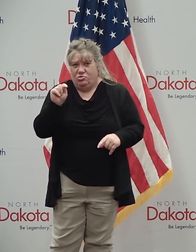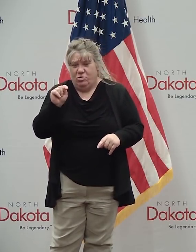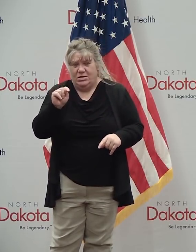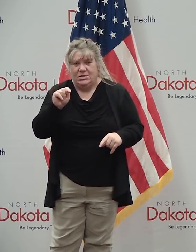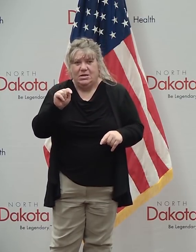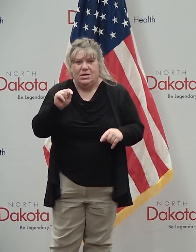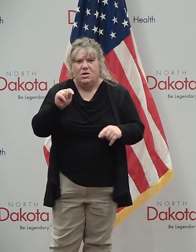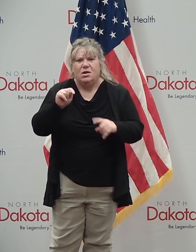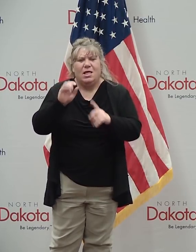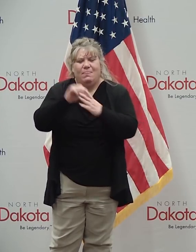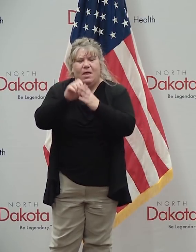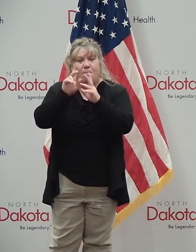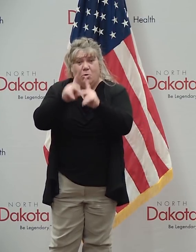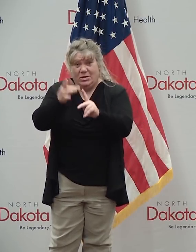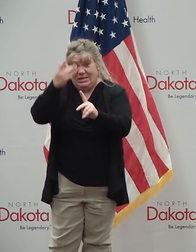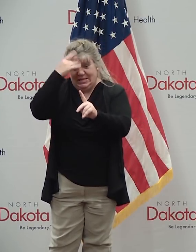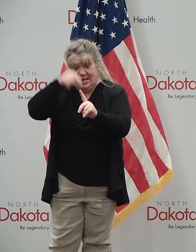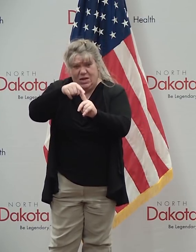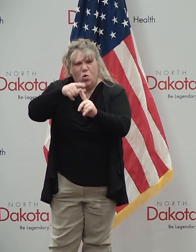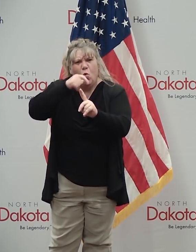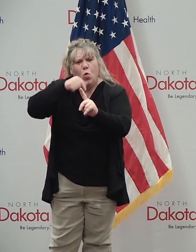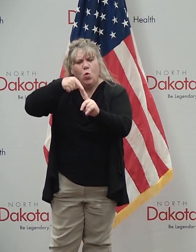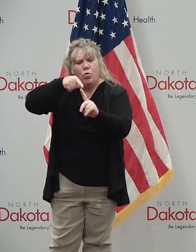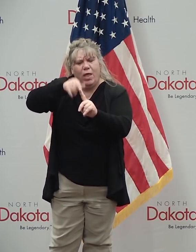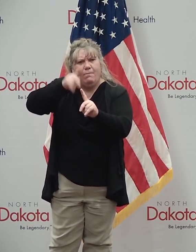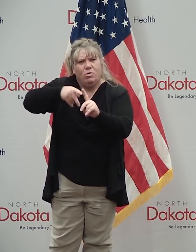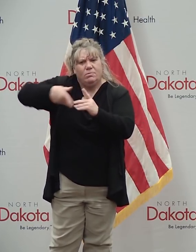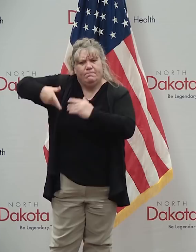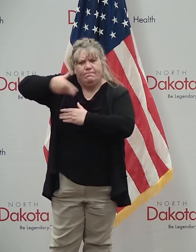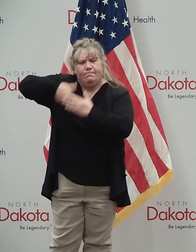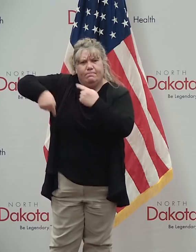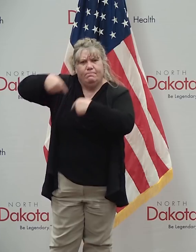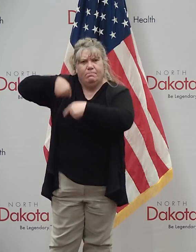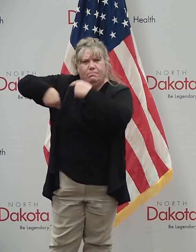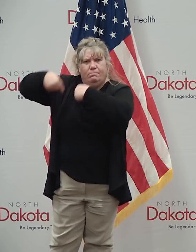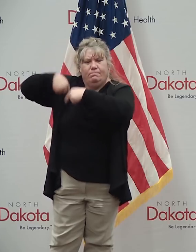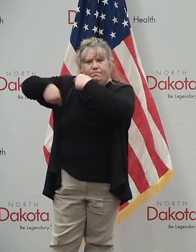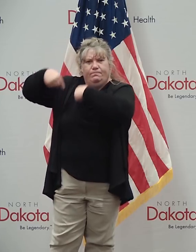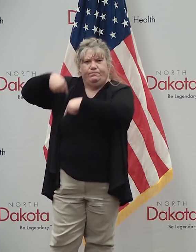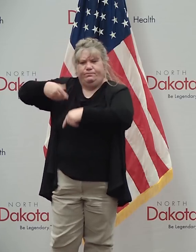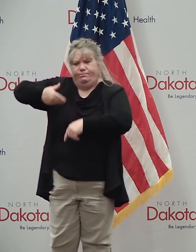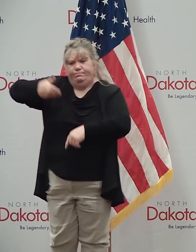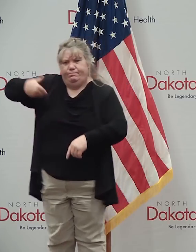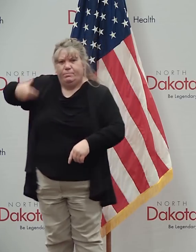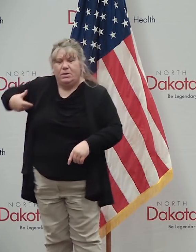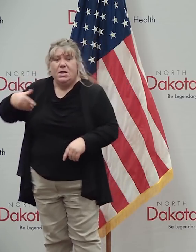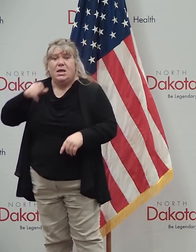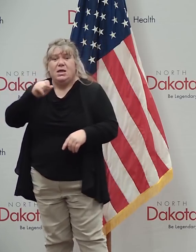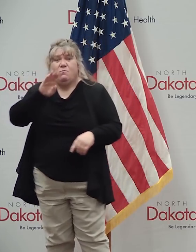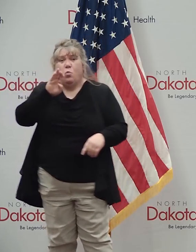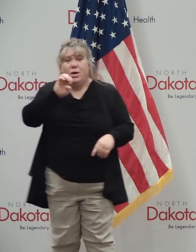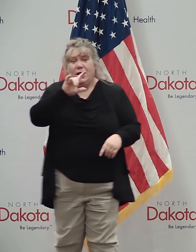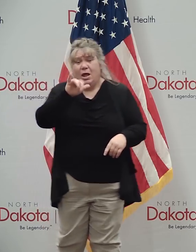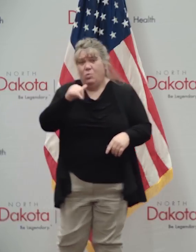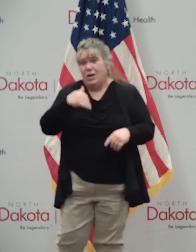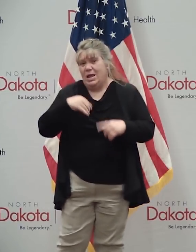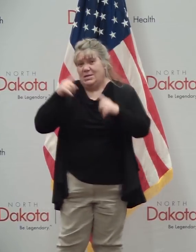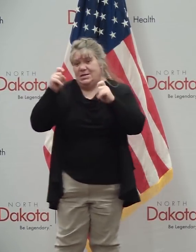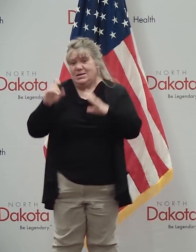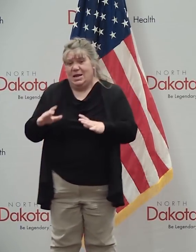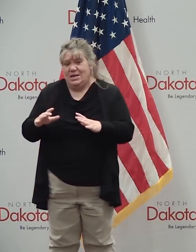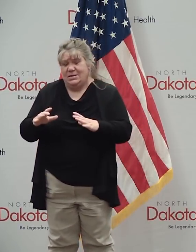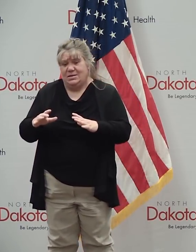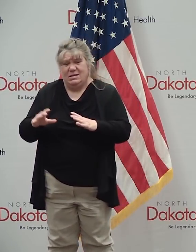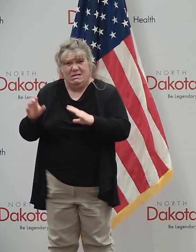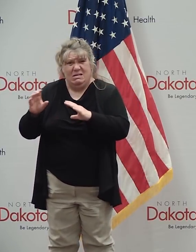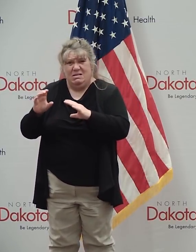Because if we've got, again, every day there's if you have a county that comes back with tests and none are